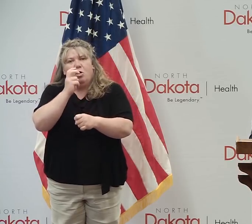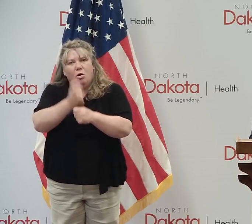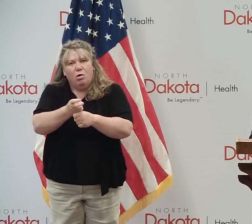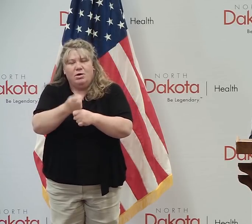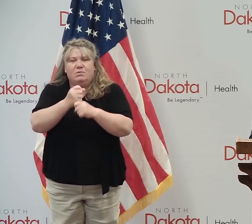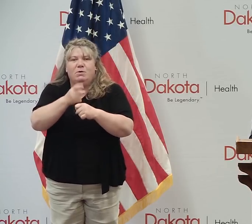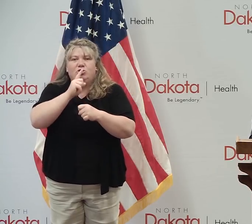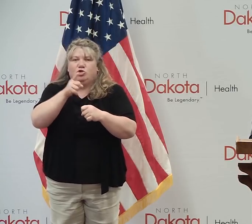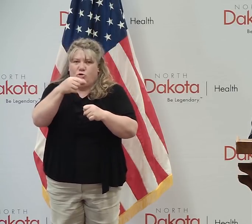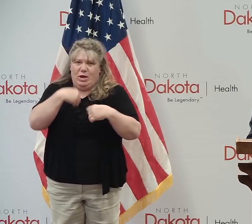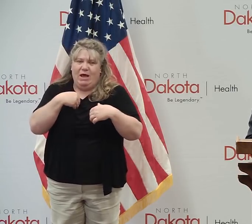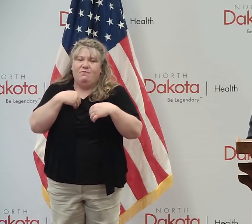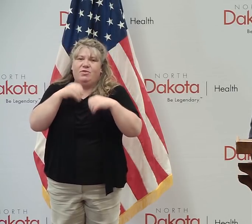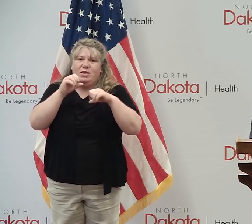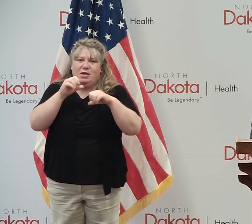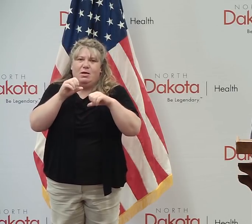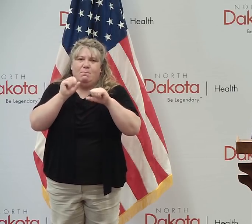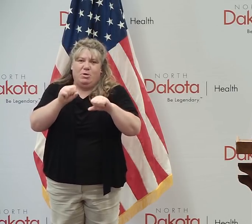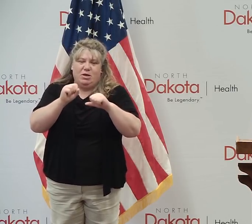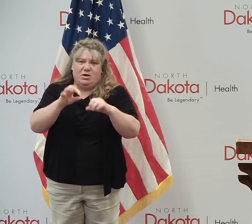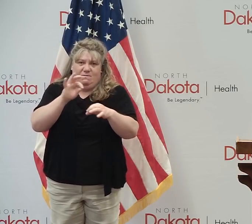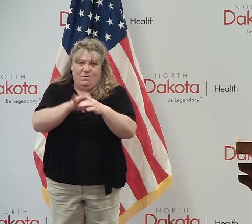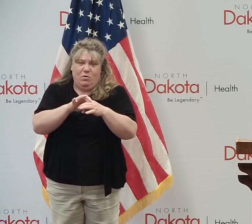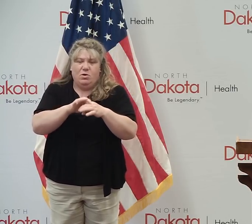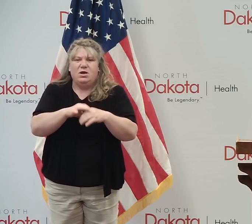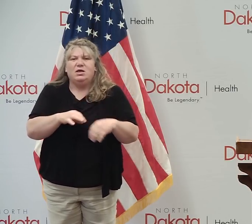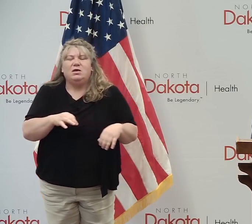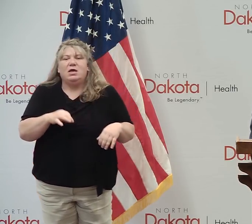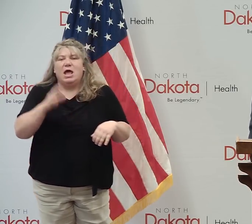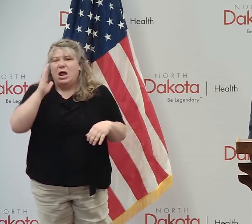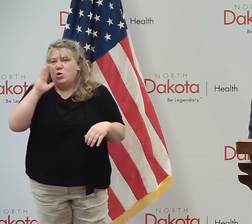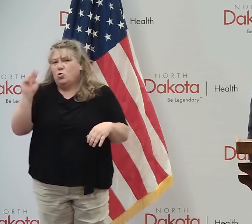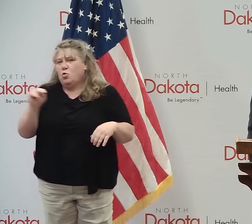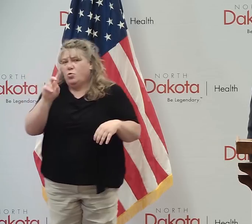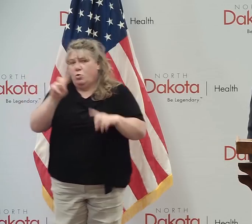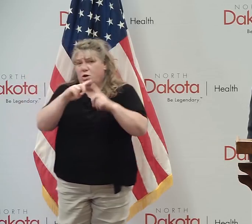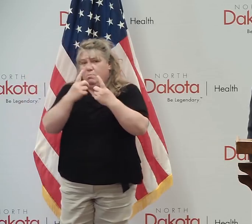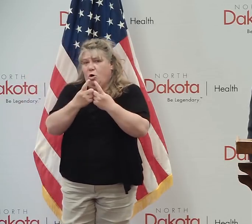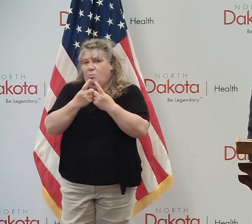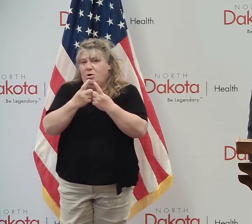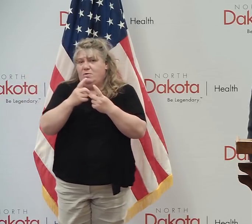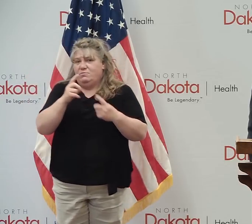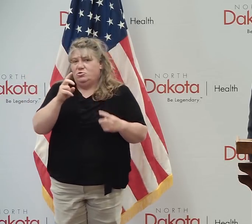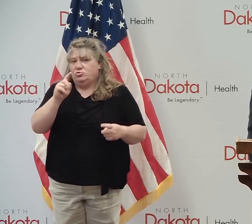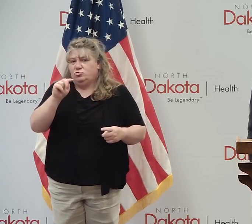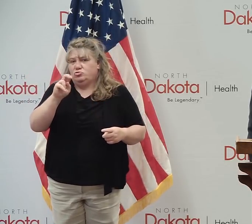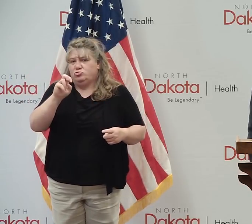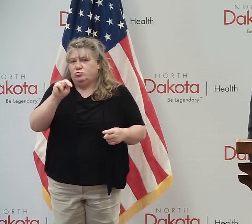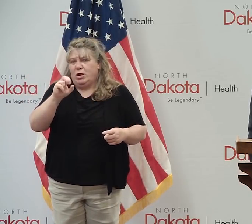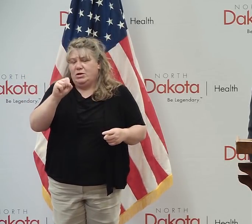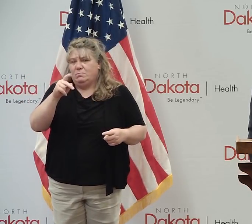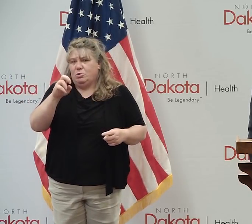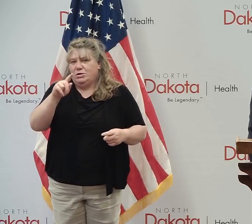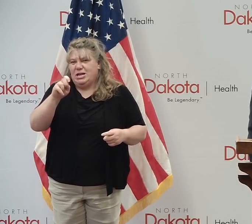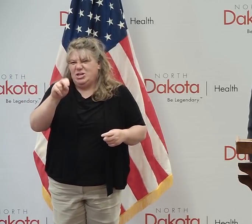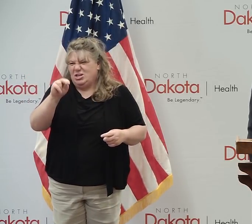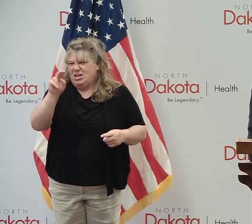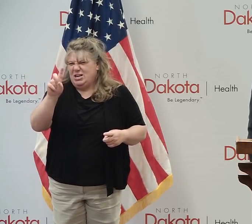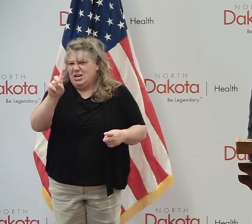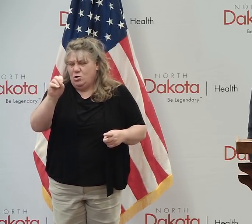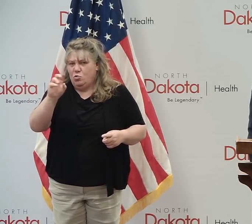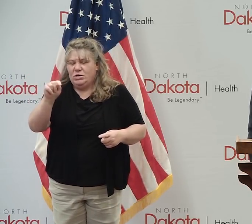that you've got the ability to vote. And on that note, also, I know that the North Dakota Department of Transportation has announced that they're beginning setting